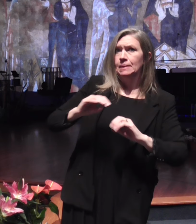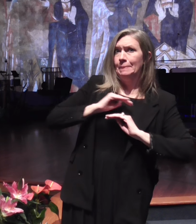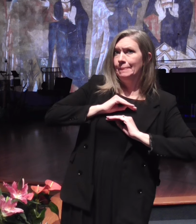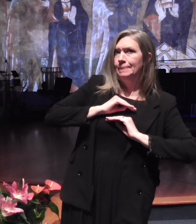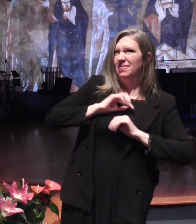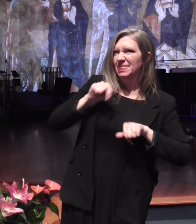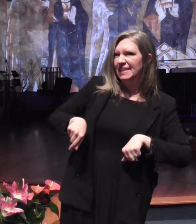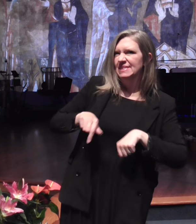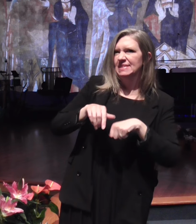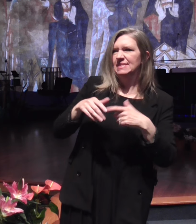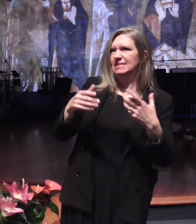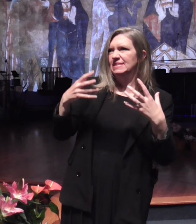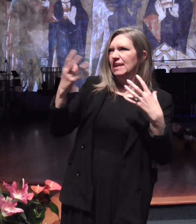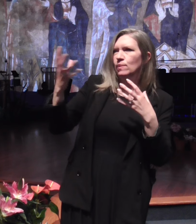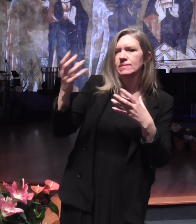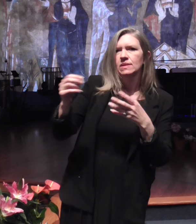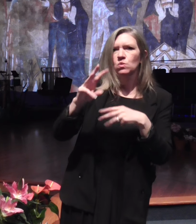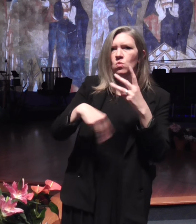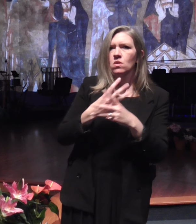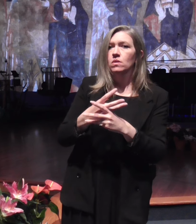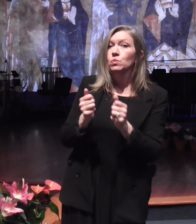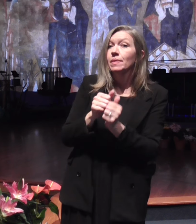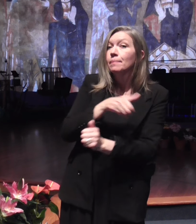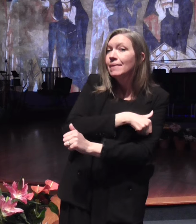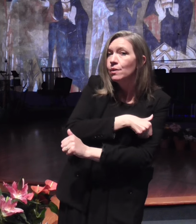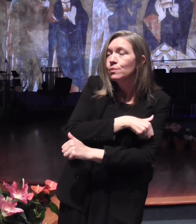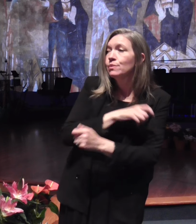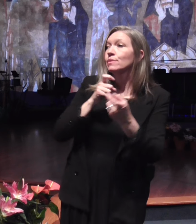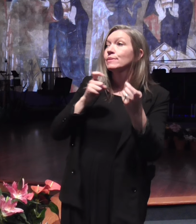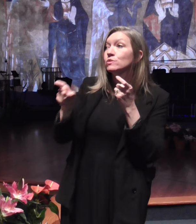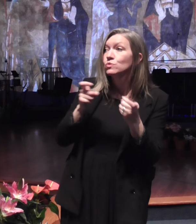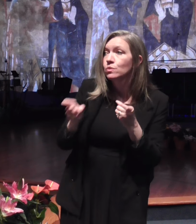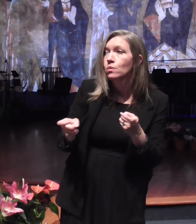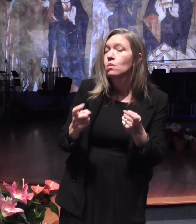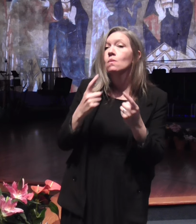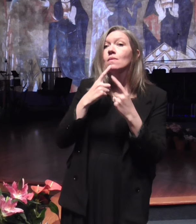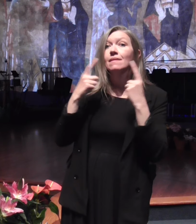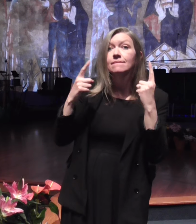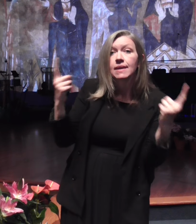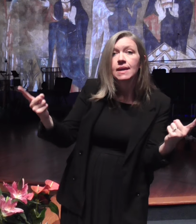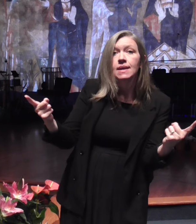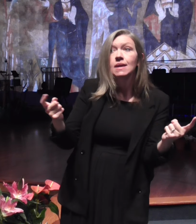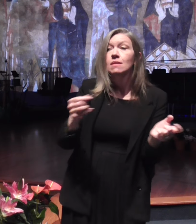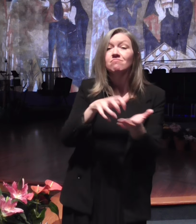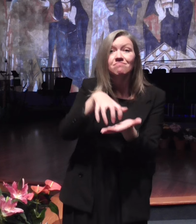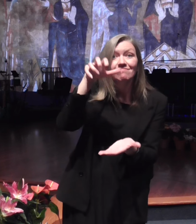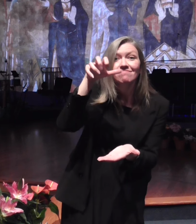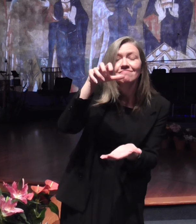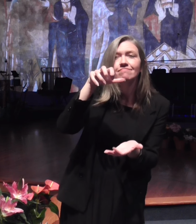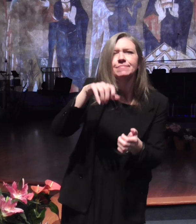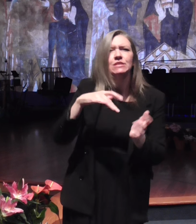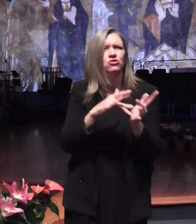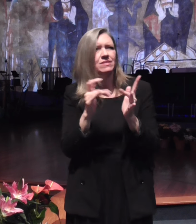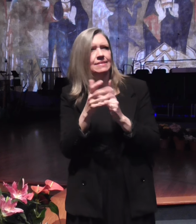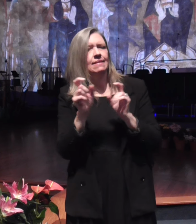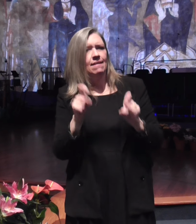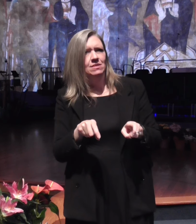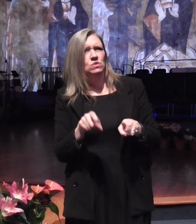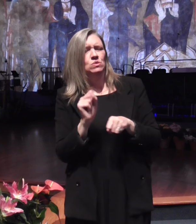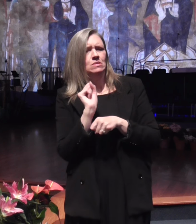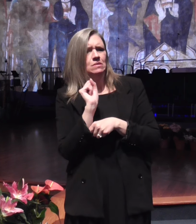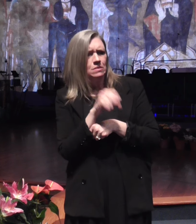world. Power, control, fame, richness. Jesus has to overcome that